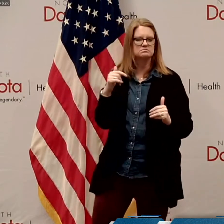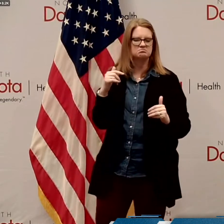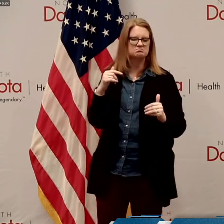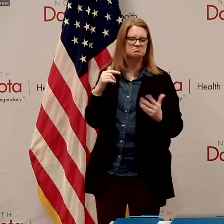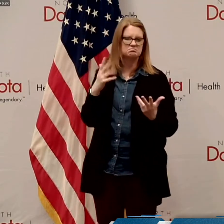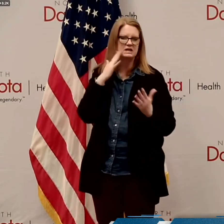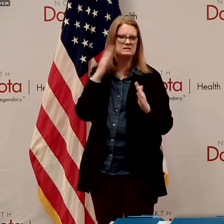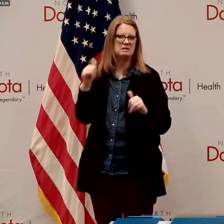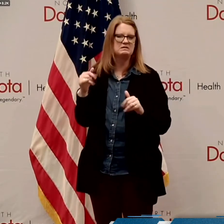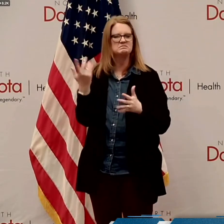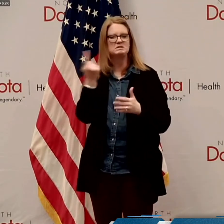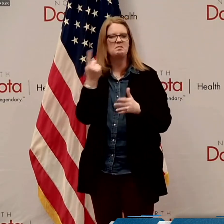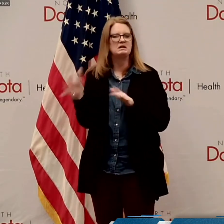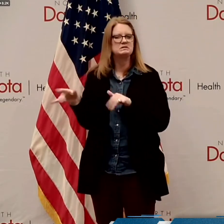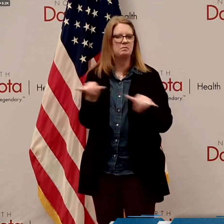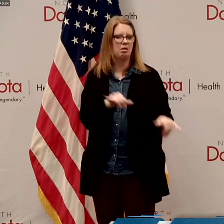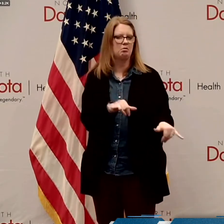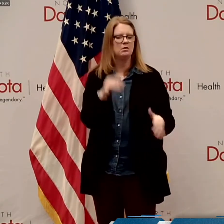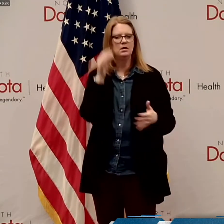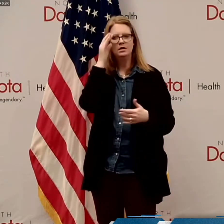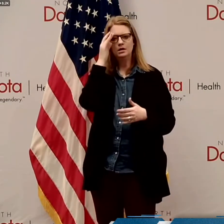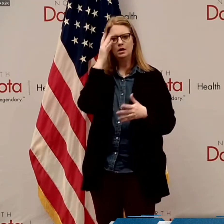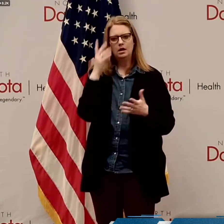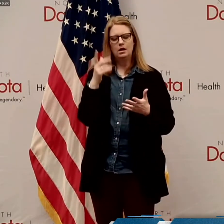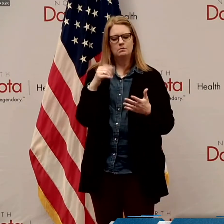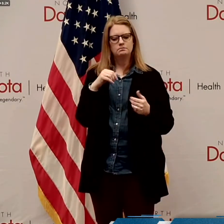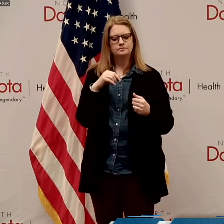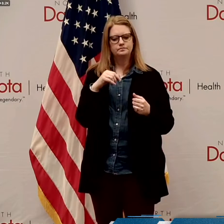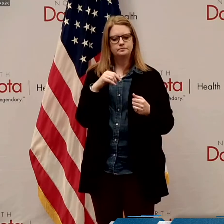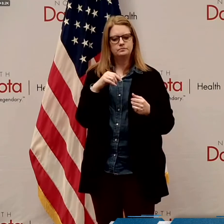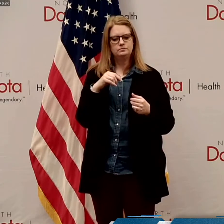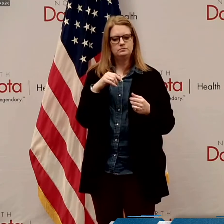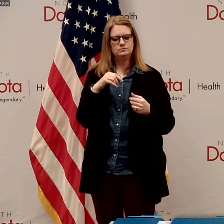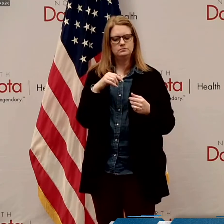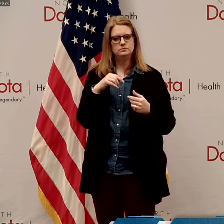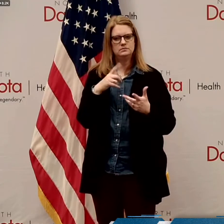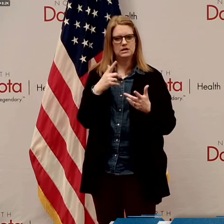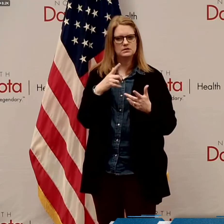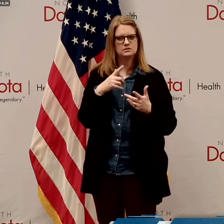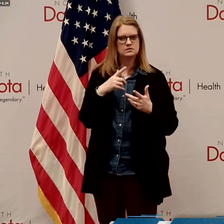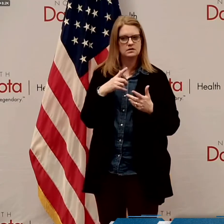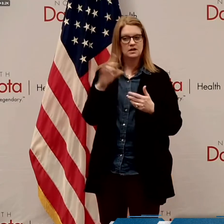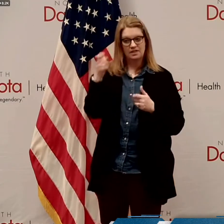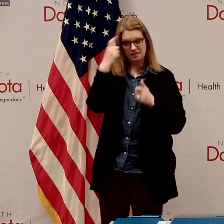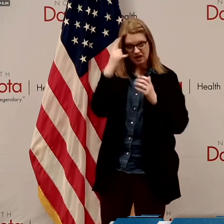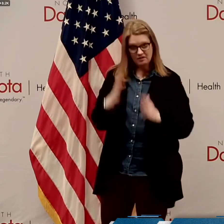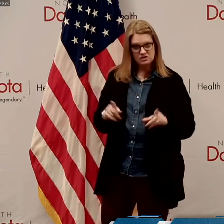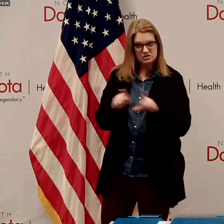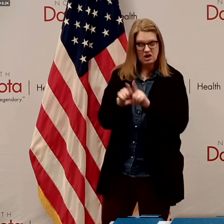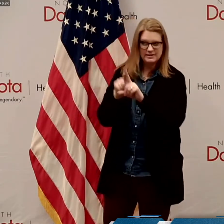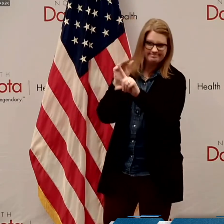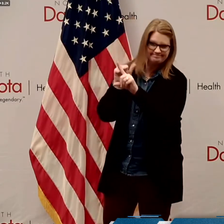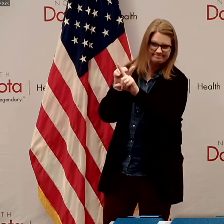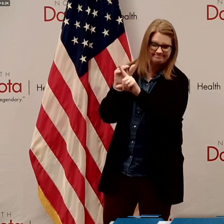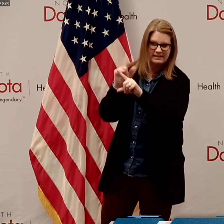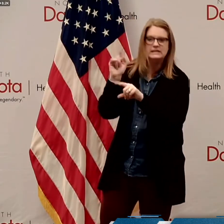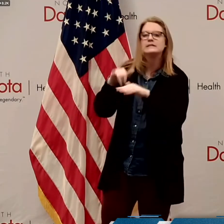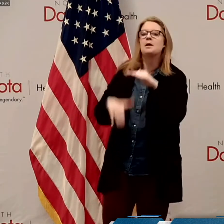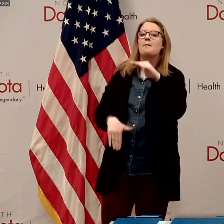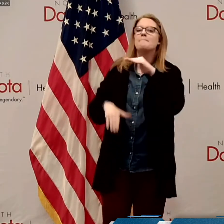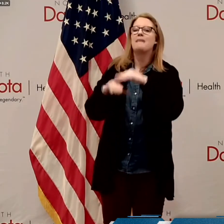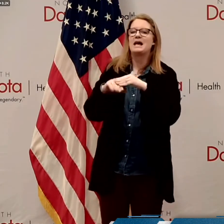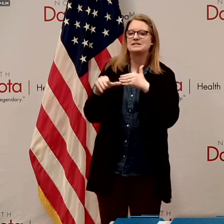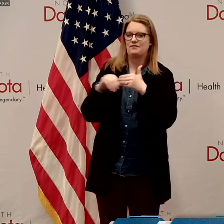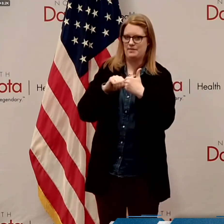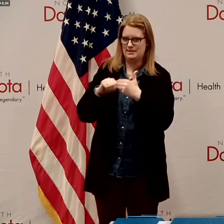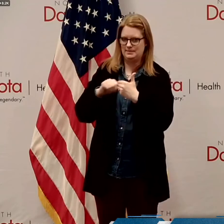will see right now. There have been certainly allowed feedback from the governors that there needs to be maximum amount of flexibility, because